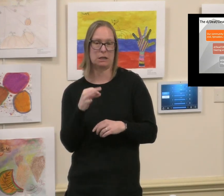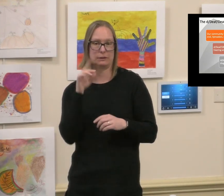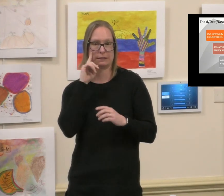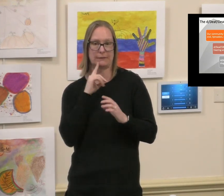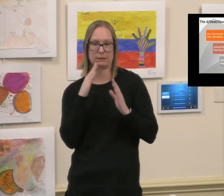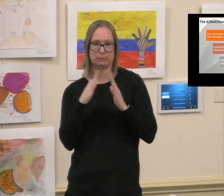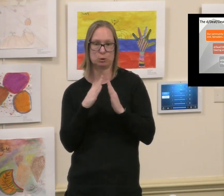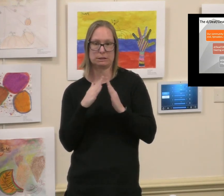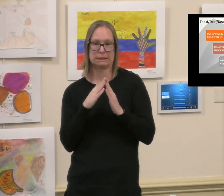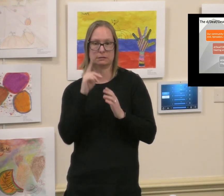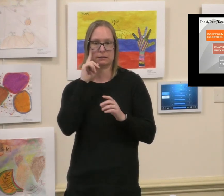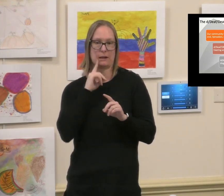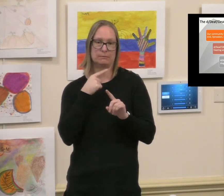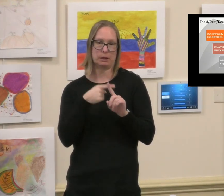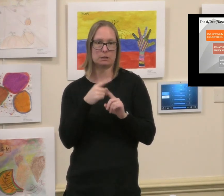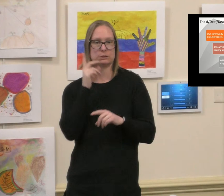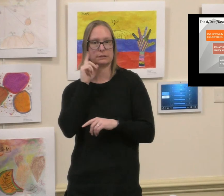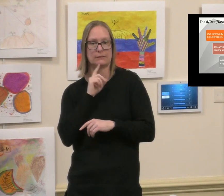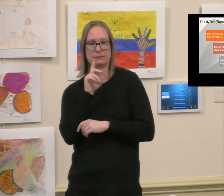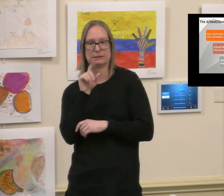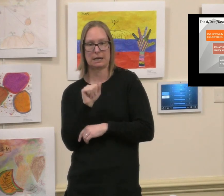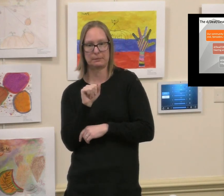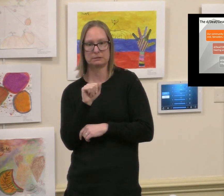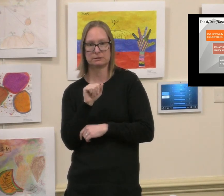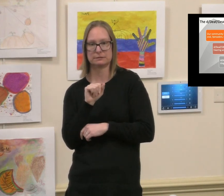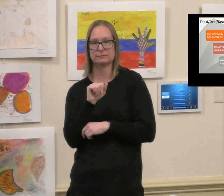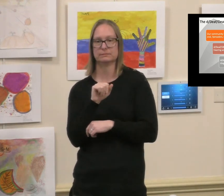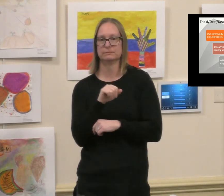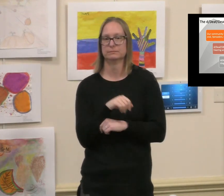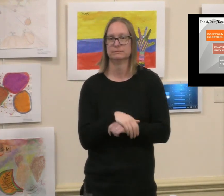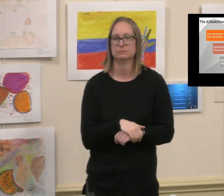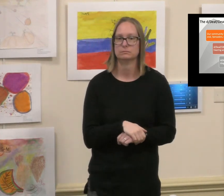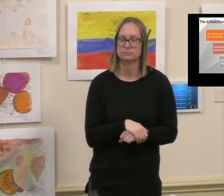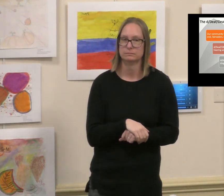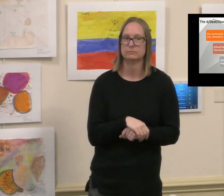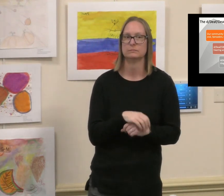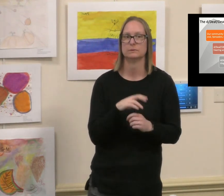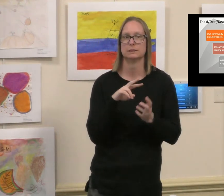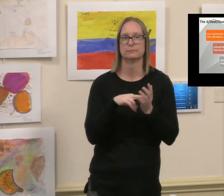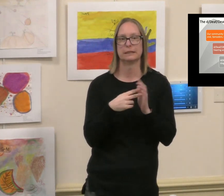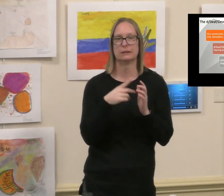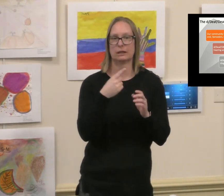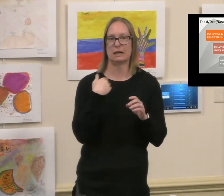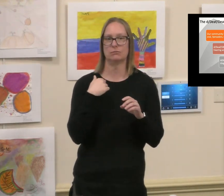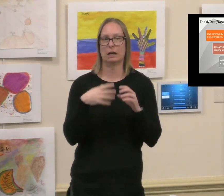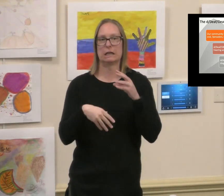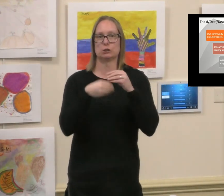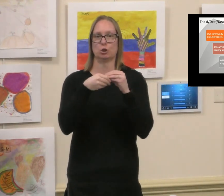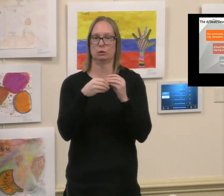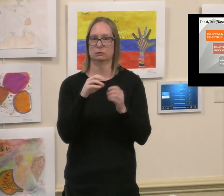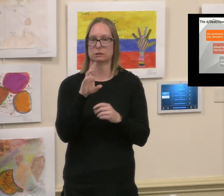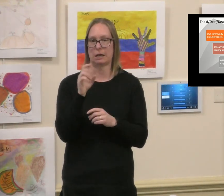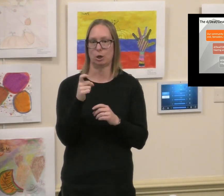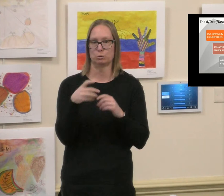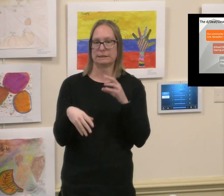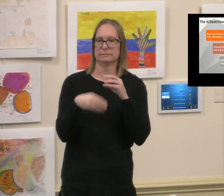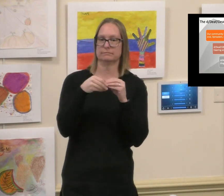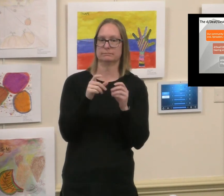About 30 to 40% of the deaf community is deaf plus or deaf disabled, meaning that they have an